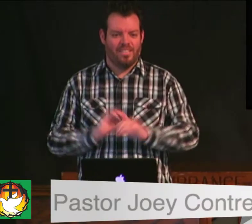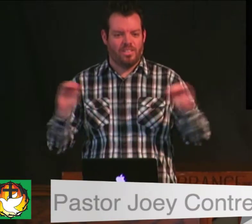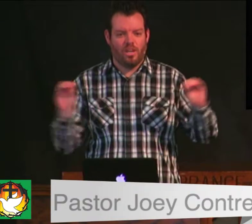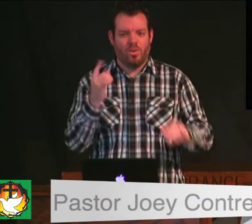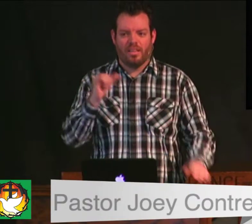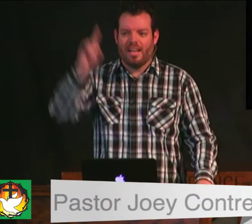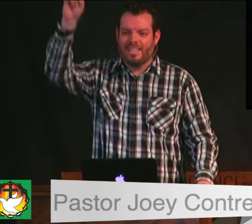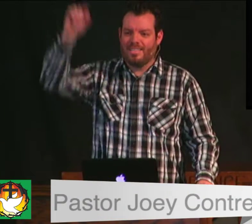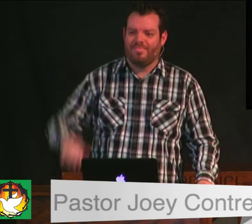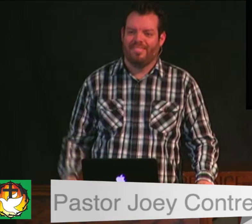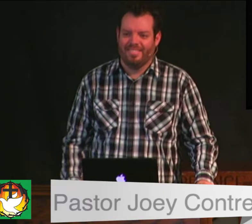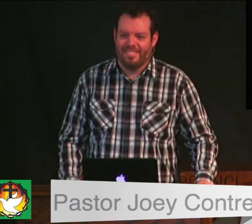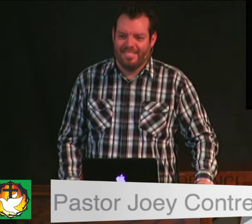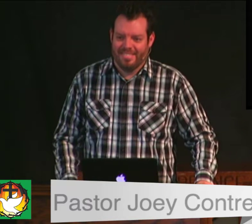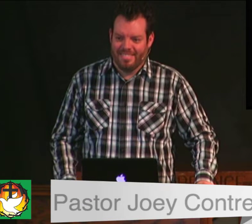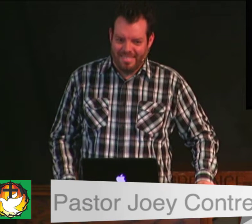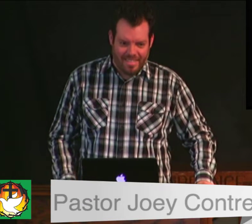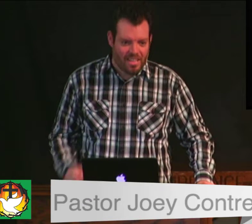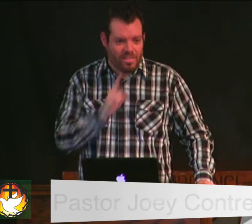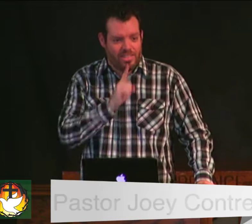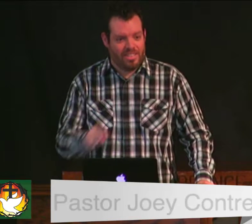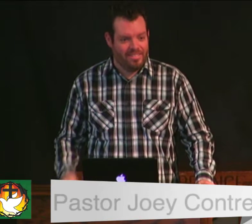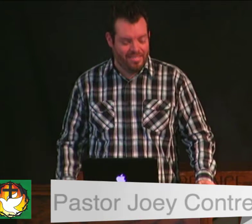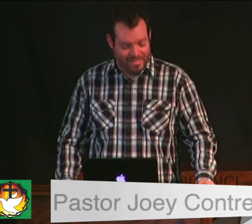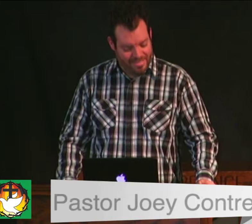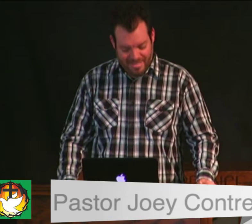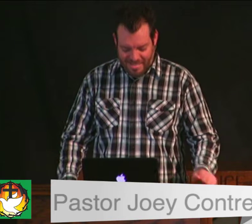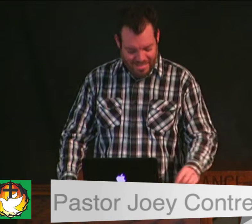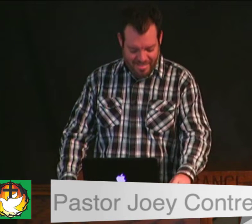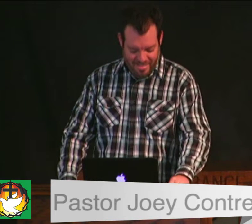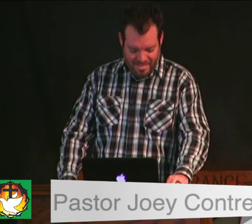There's no one like him. That's for sure.